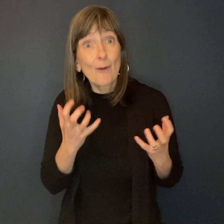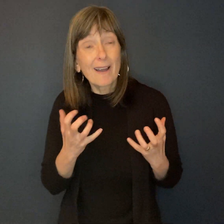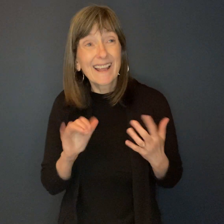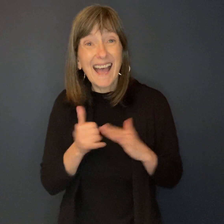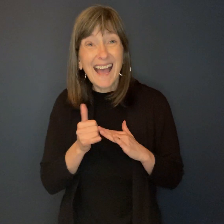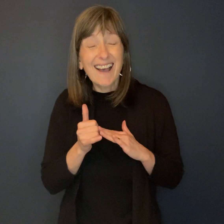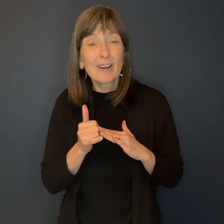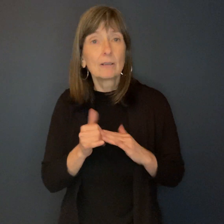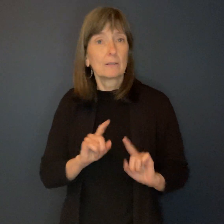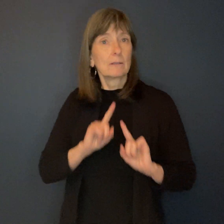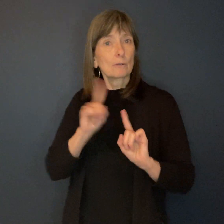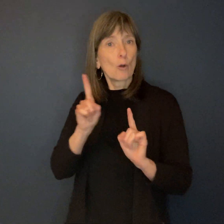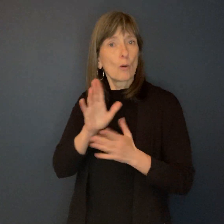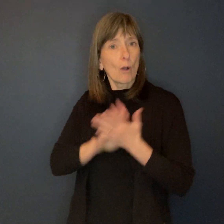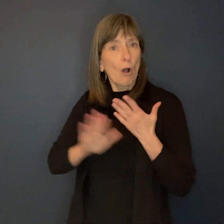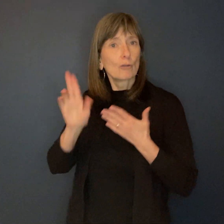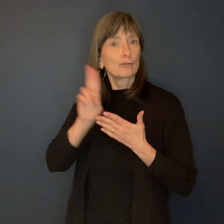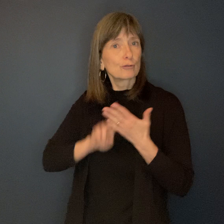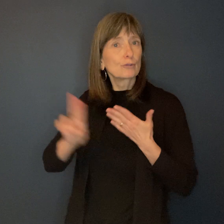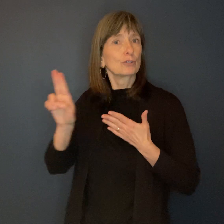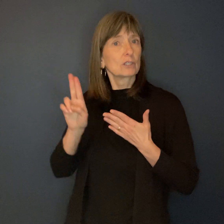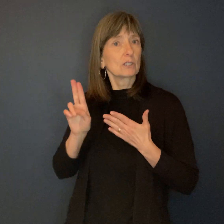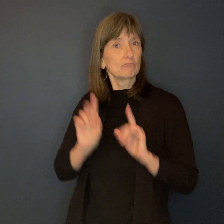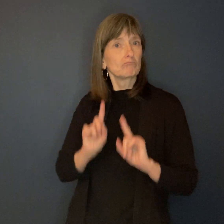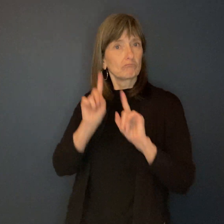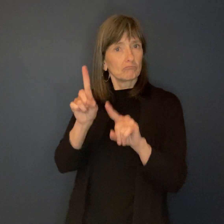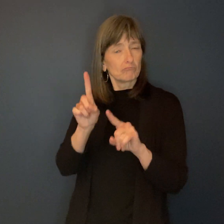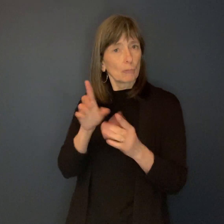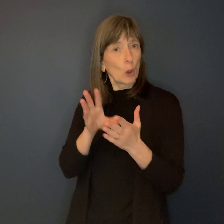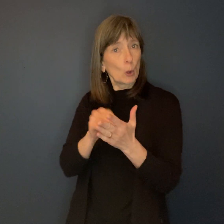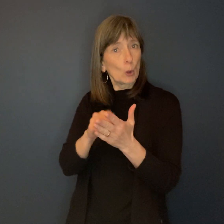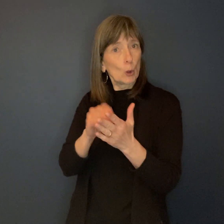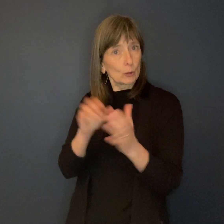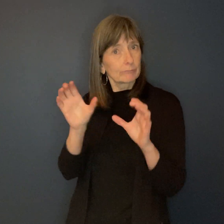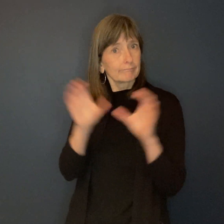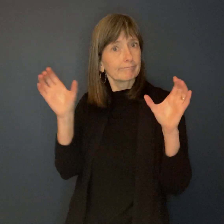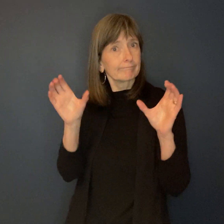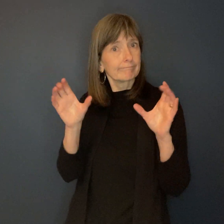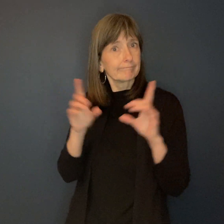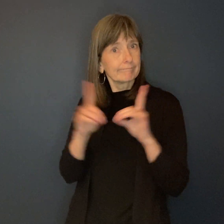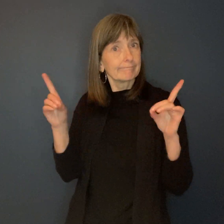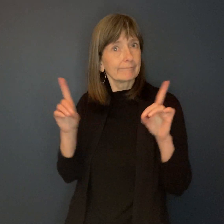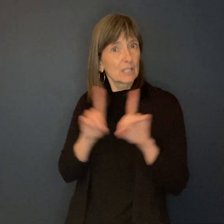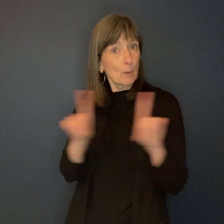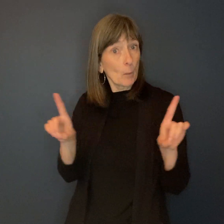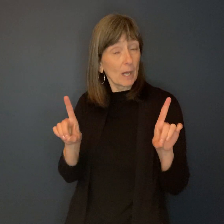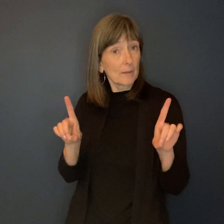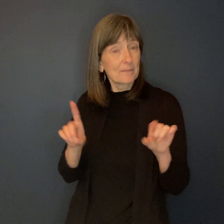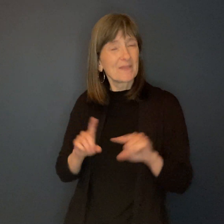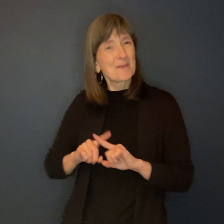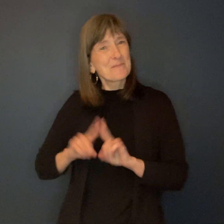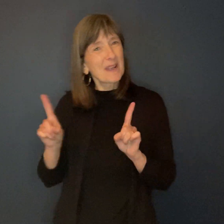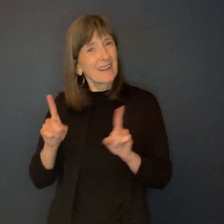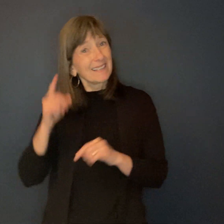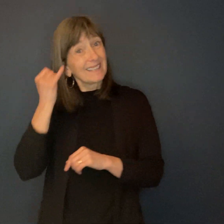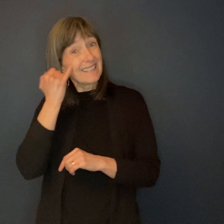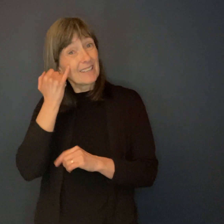access to post-secondary education. For people with intellectual disabilities, that door is closed to